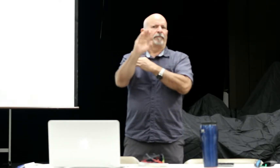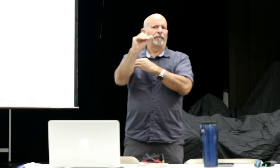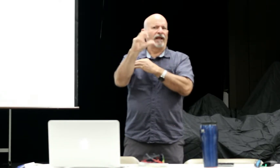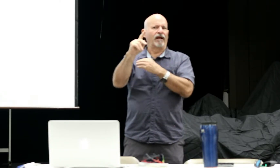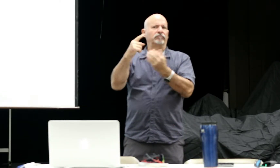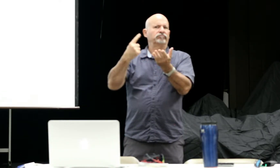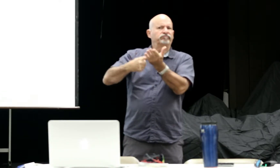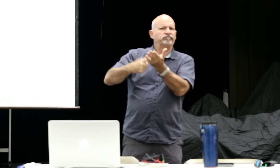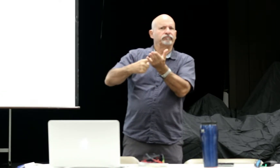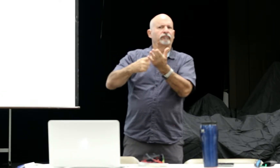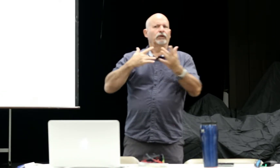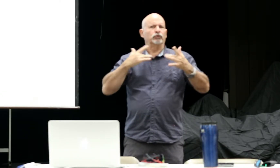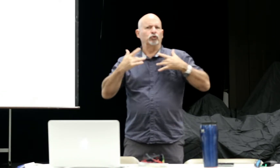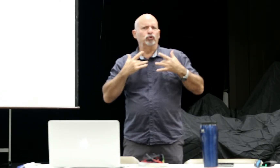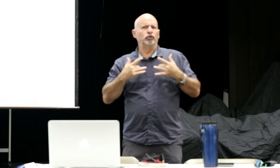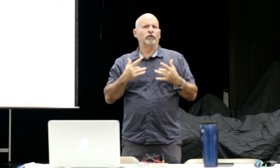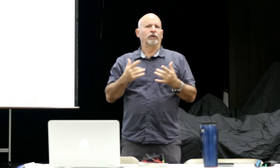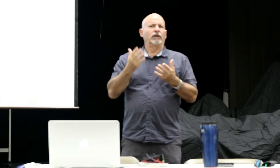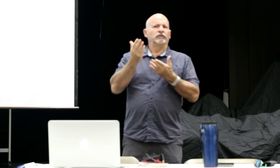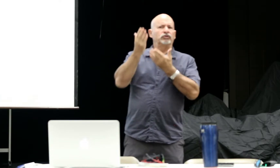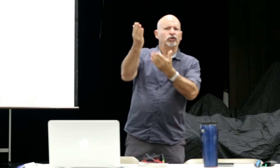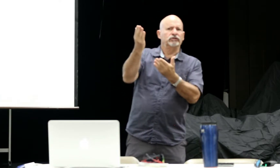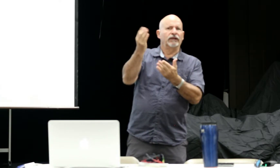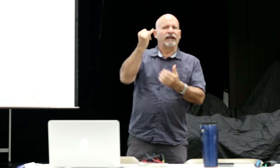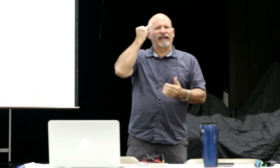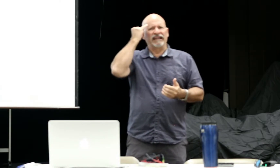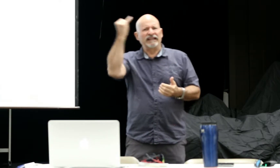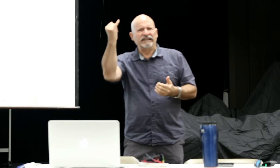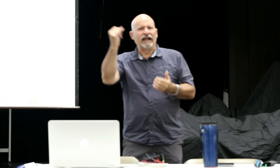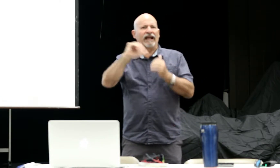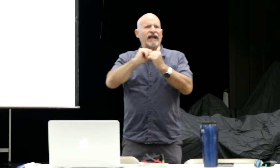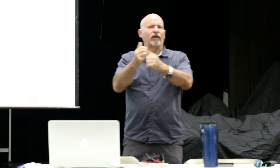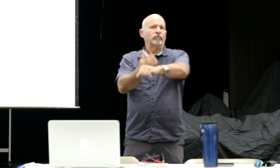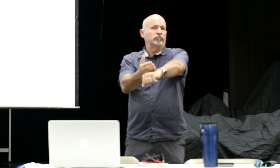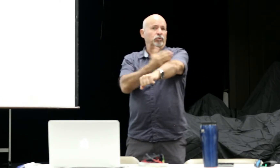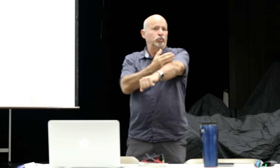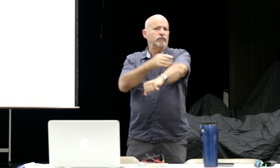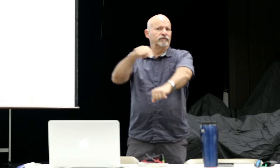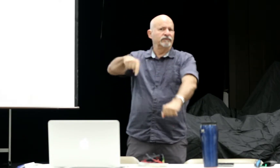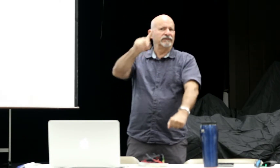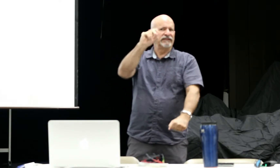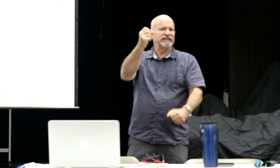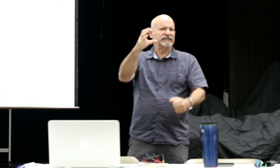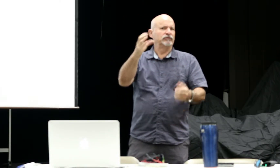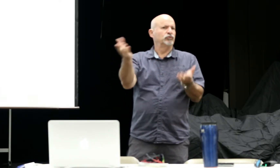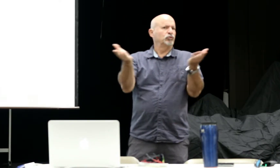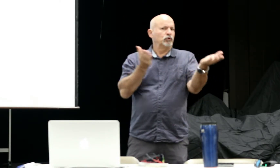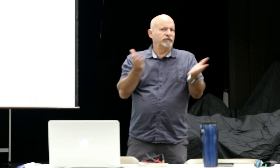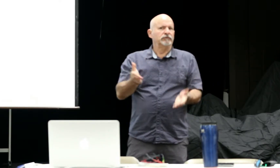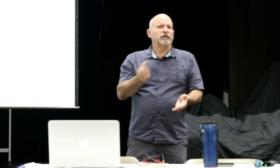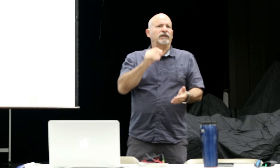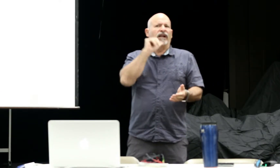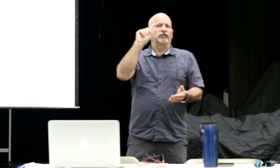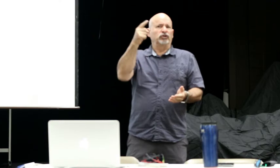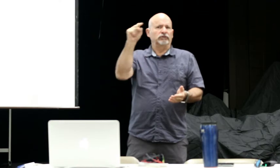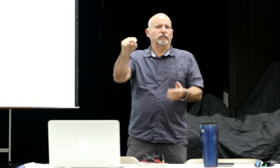does require us to receive feedback from our community members, ideas, suggestions, concerns, or anything that would be